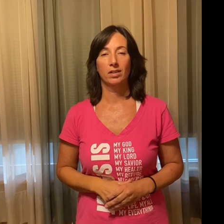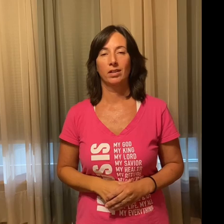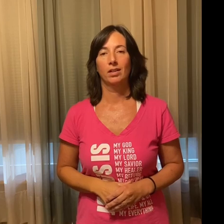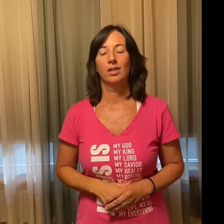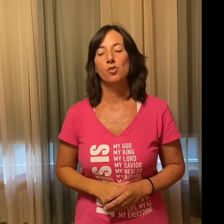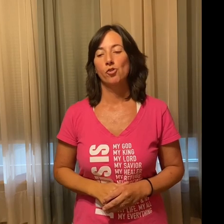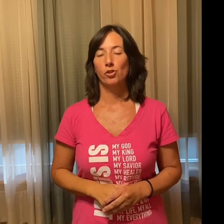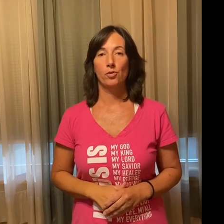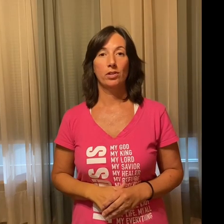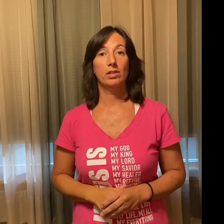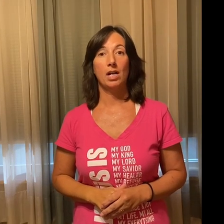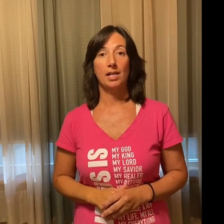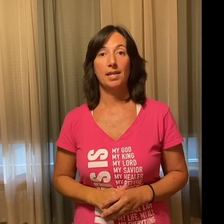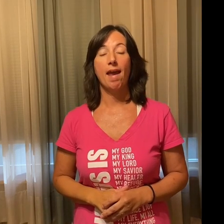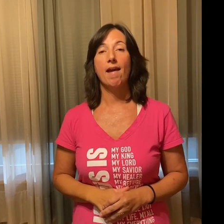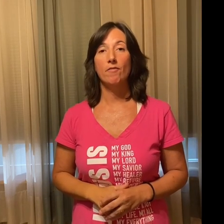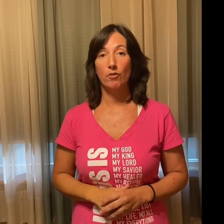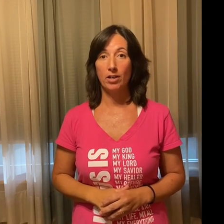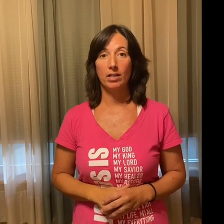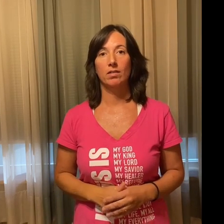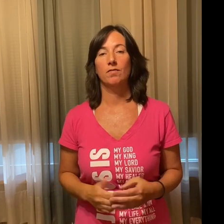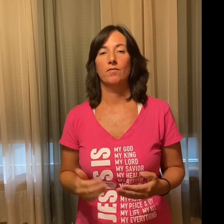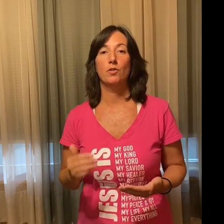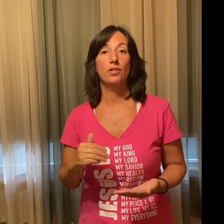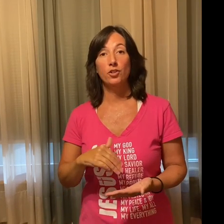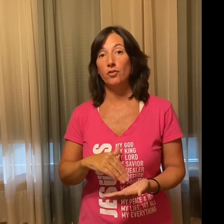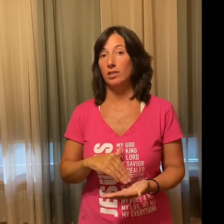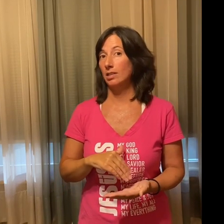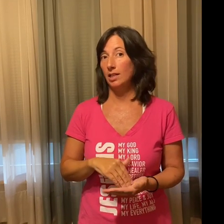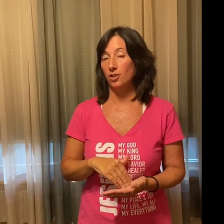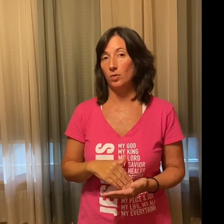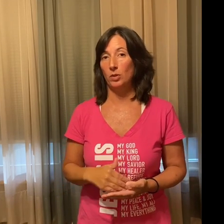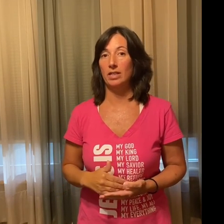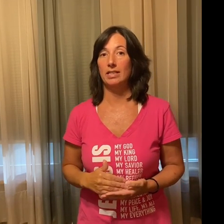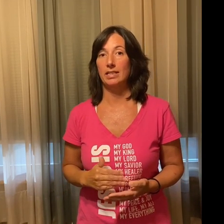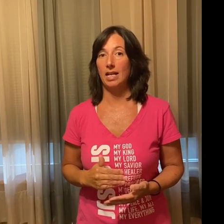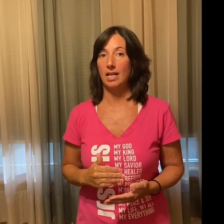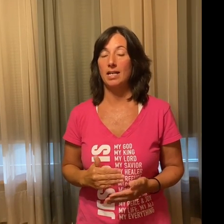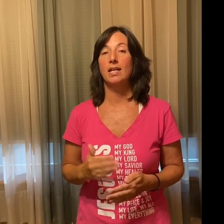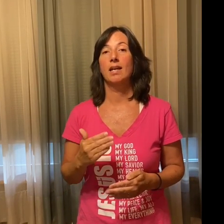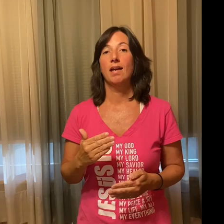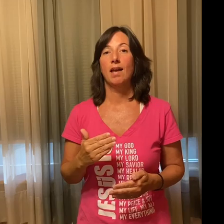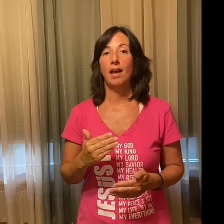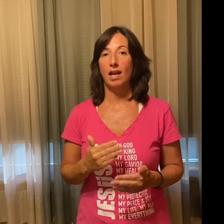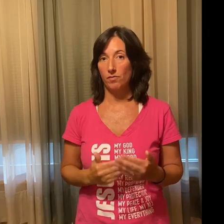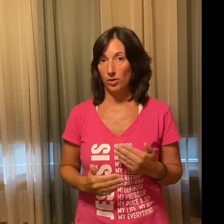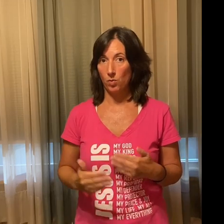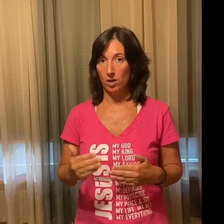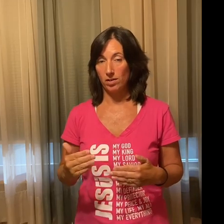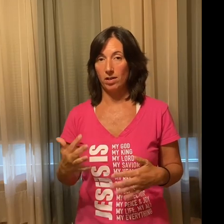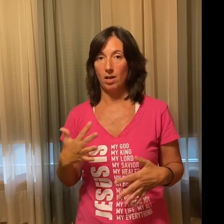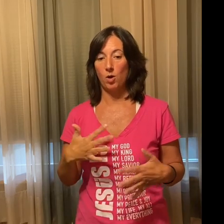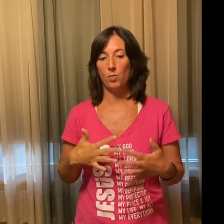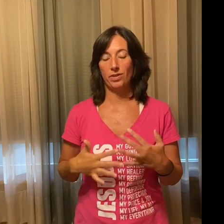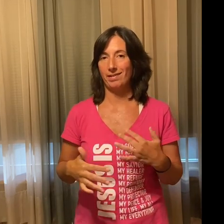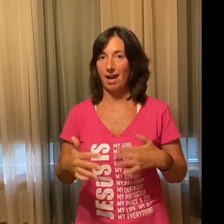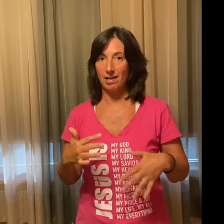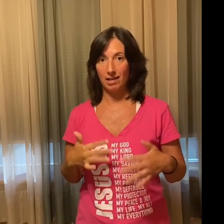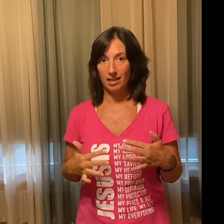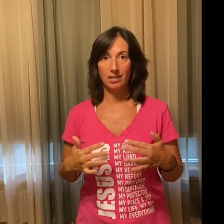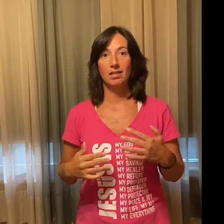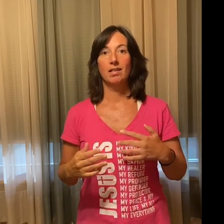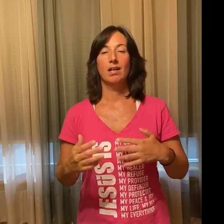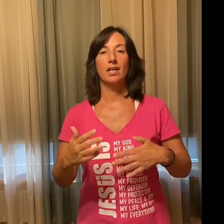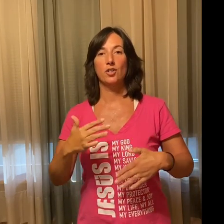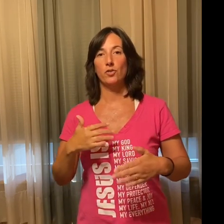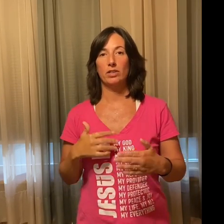bow. So to sign every, for this translation, we're going to say everyone to help with the